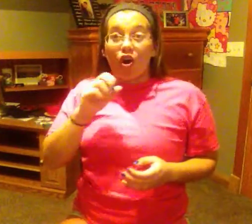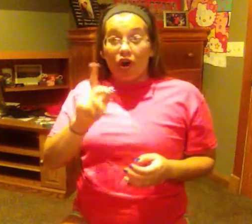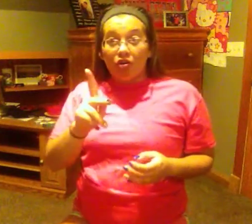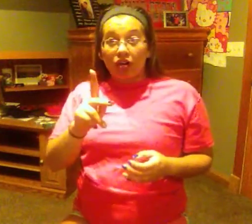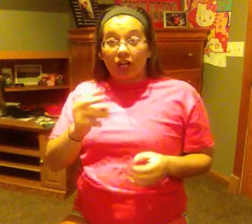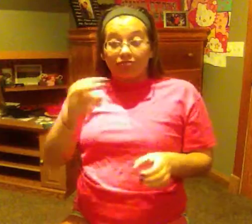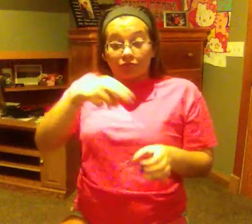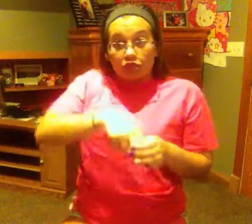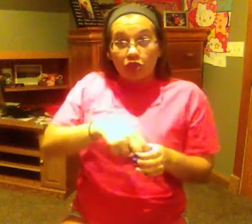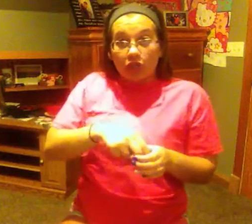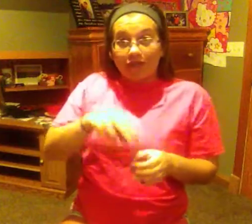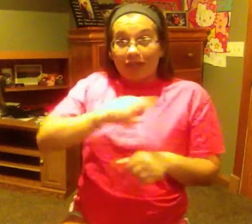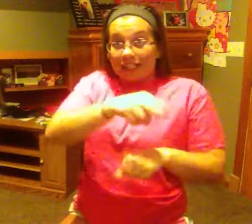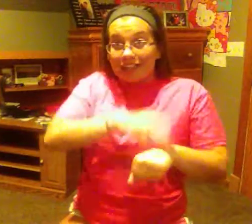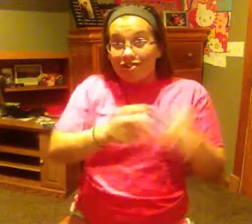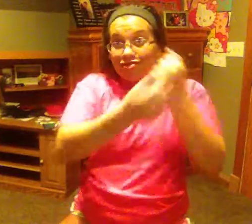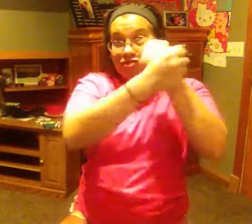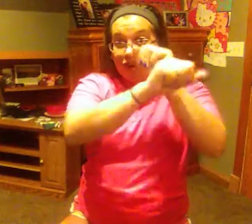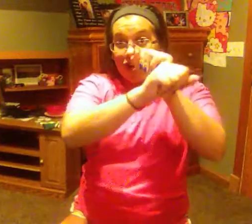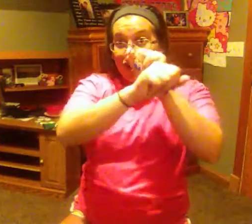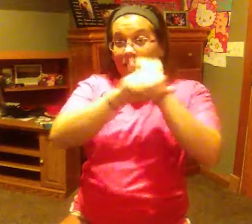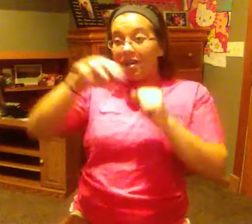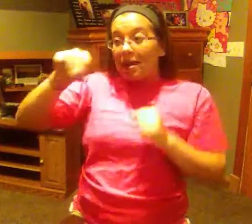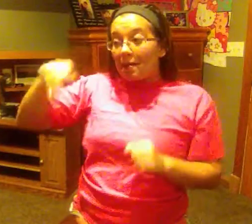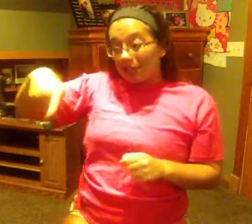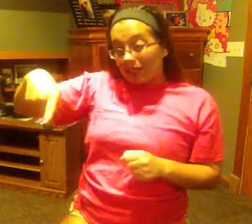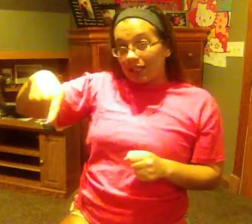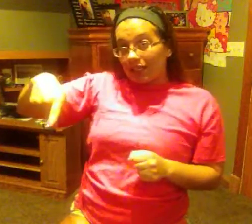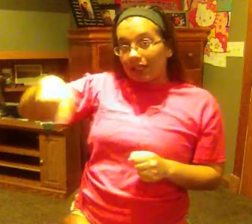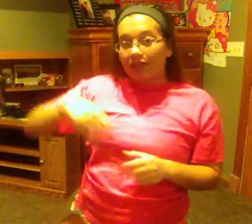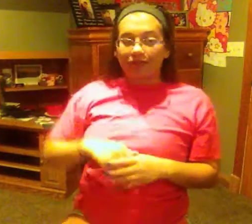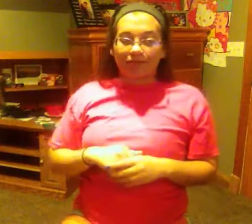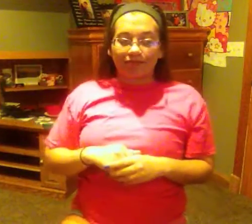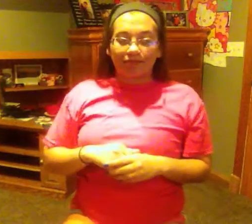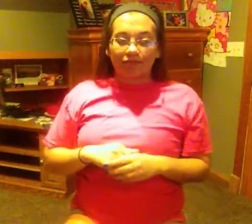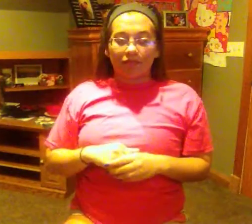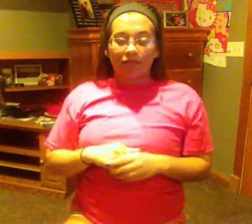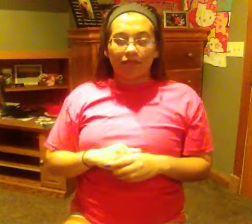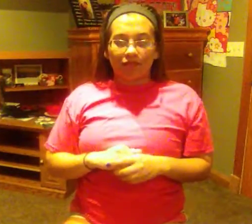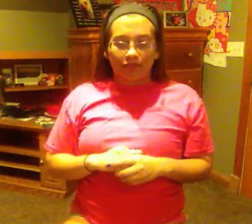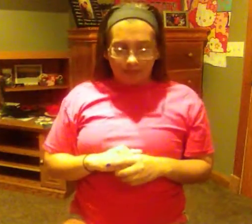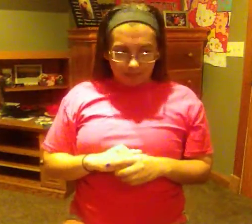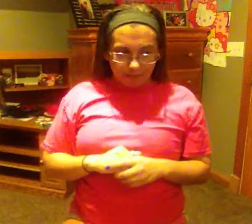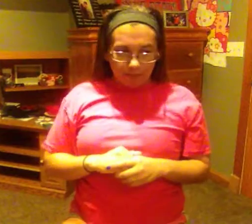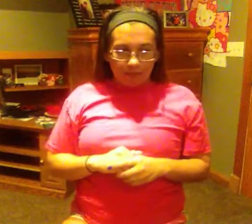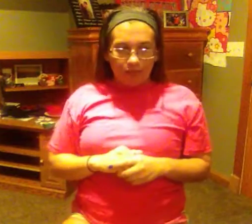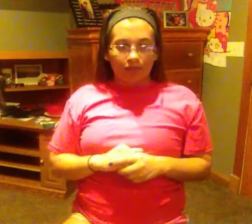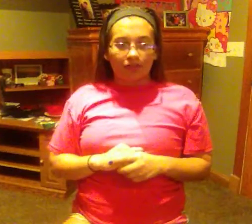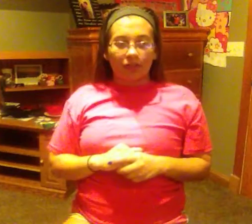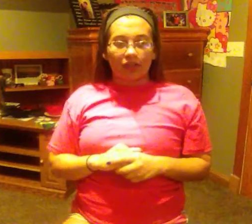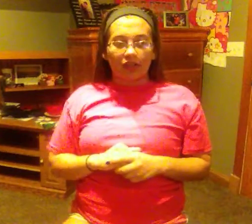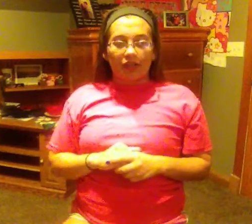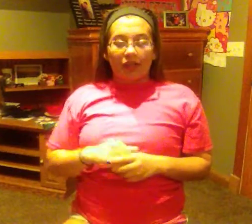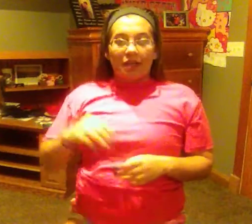an MP? On base, your military police job is a lot like any civilian police department, controlling traffic,